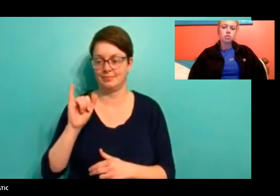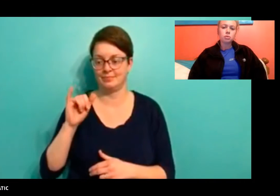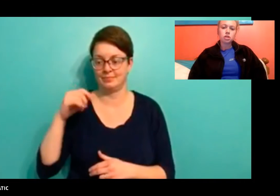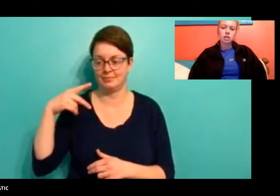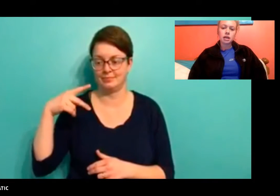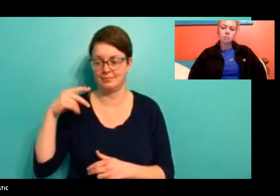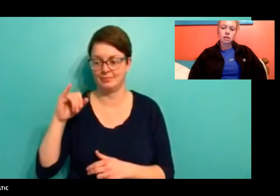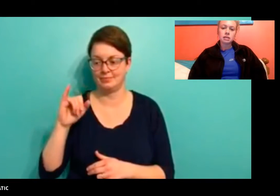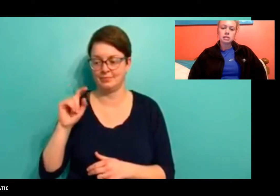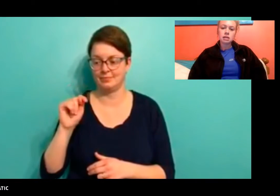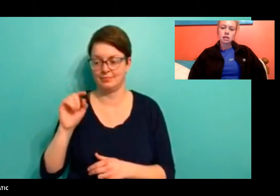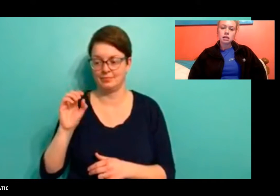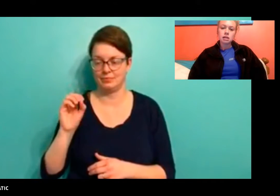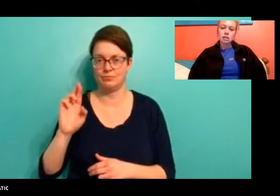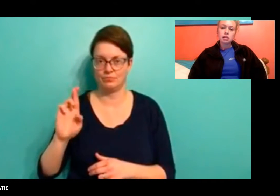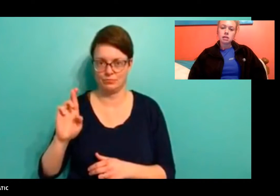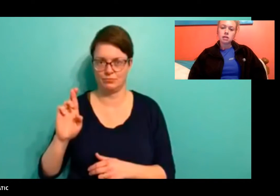The prescription name is